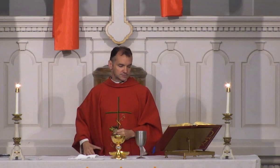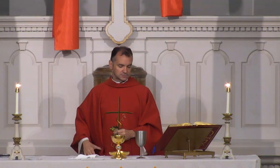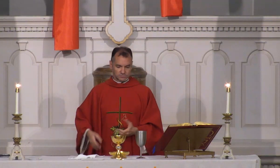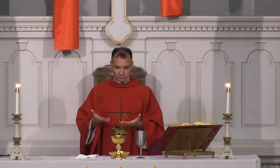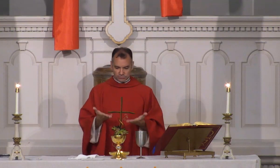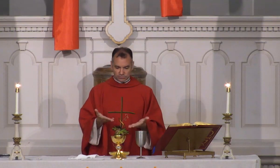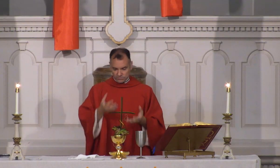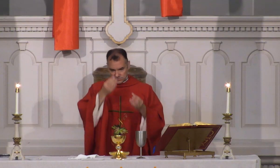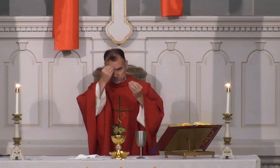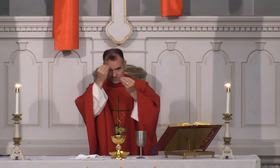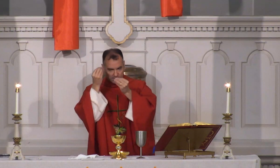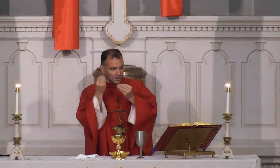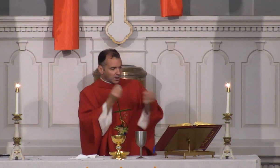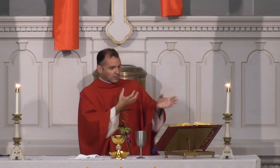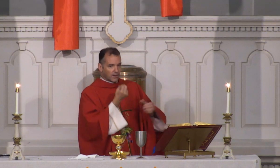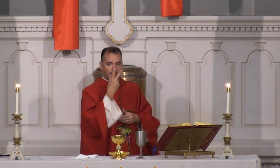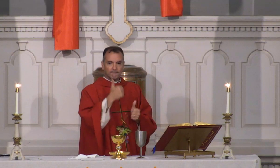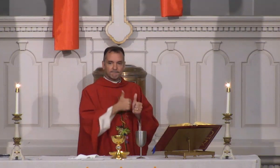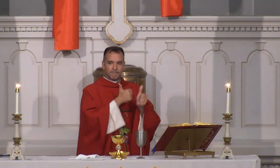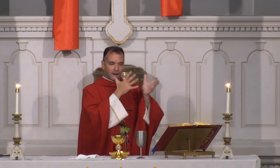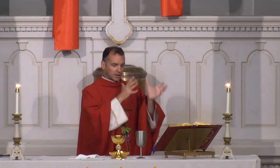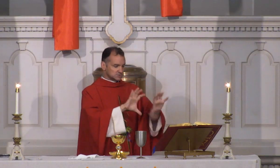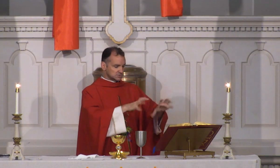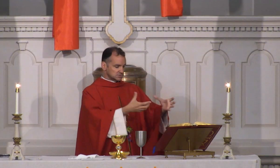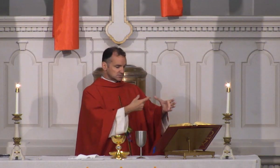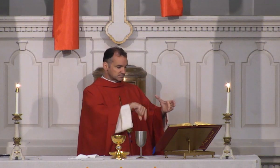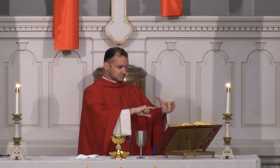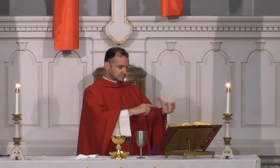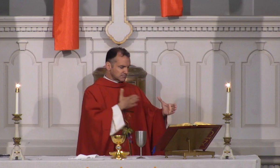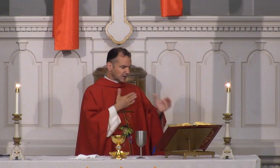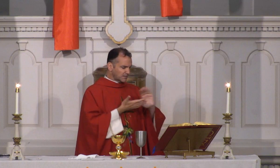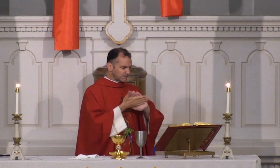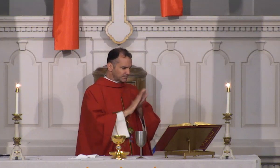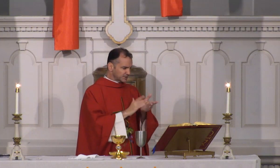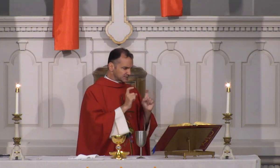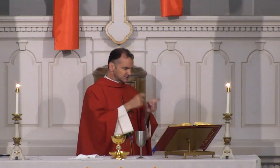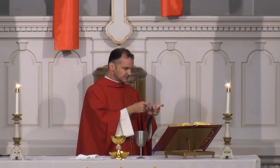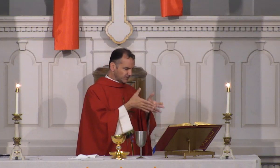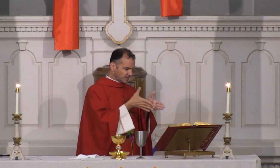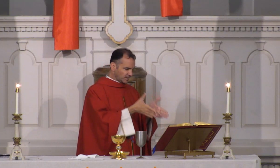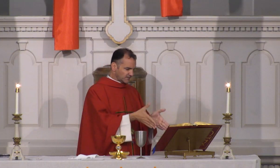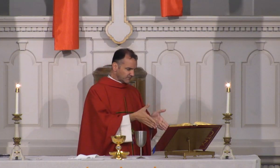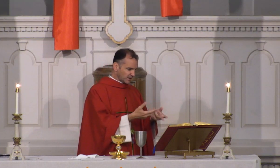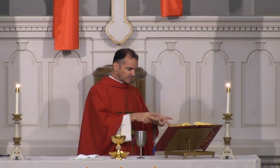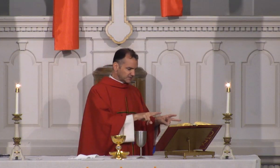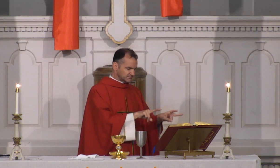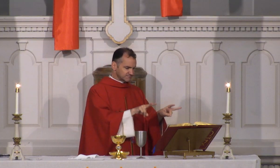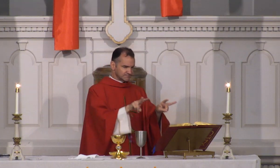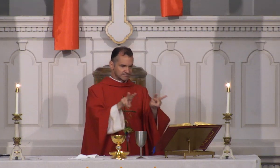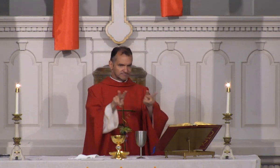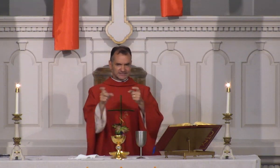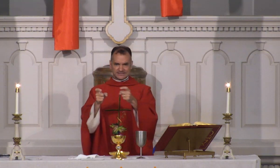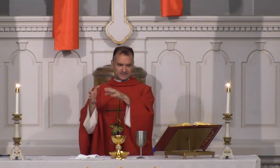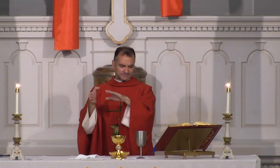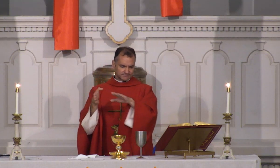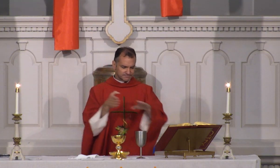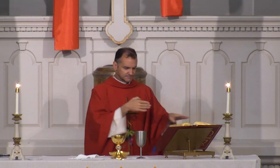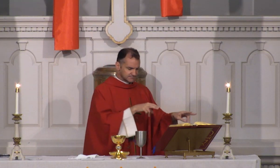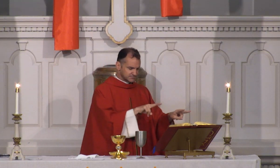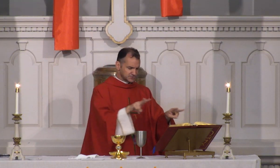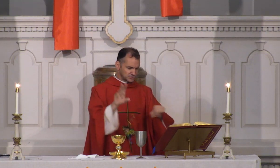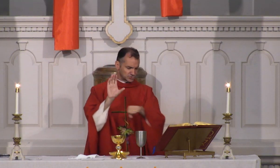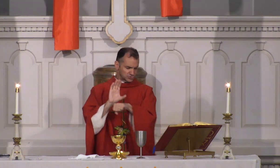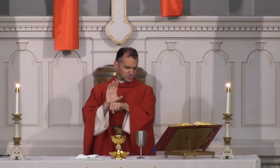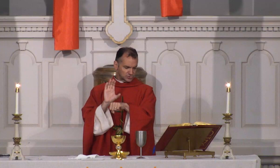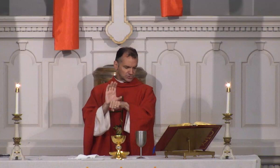Lord Jesus Christ, who said to your apostles, Peace I leave you, my peace I give you. Look